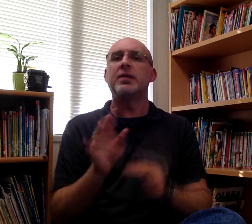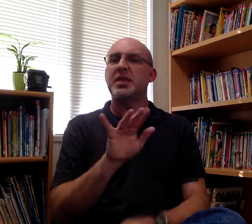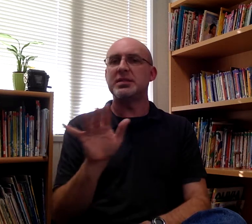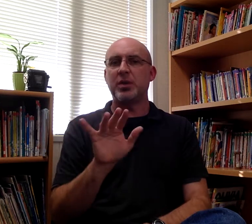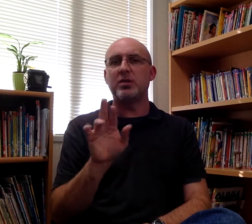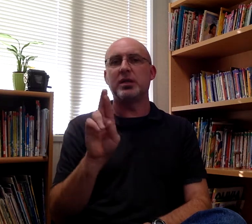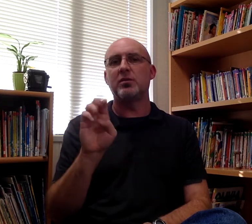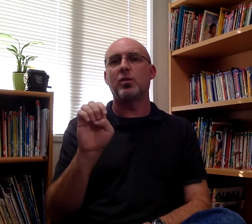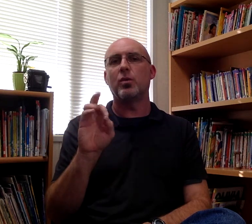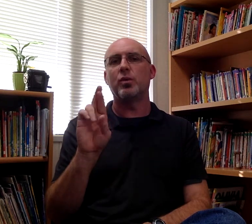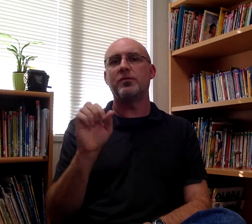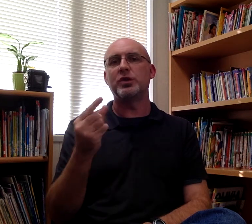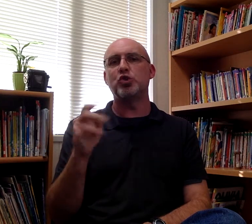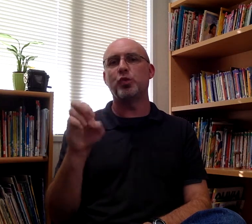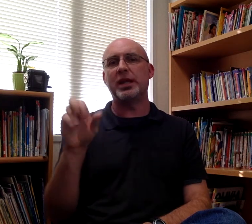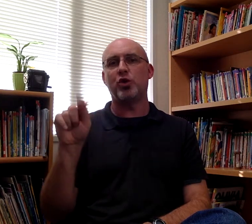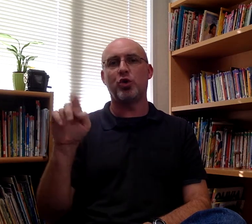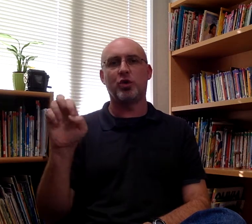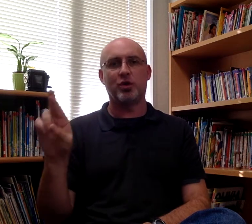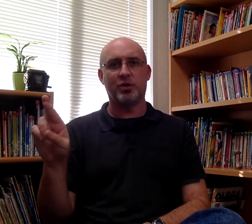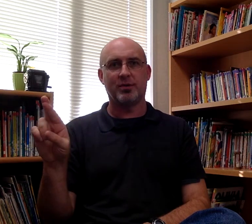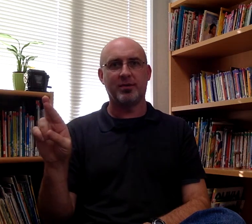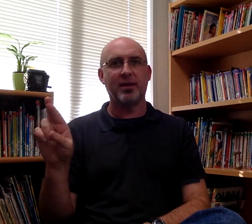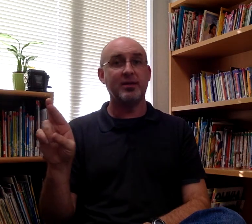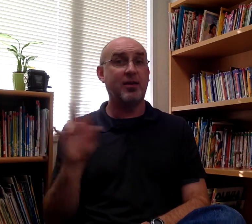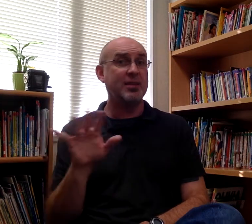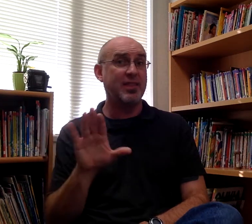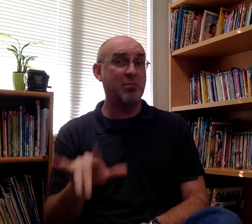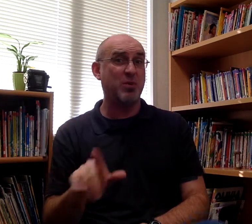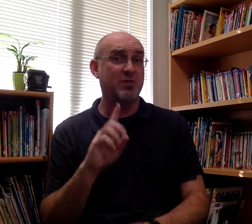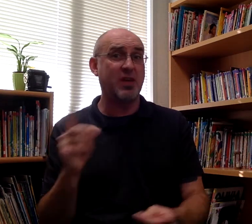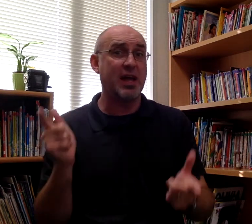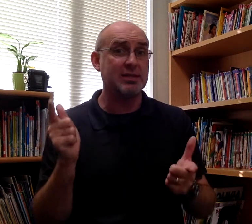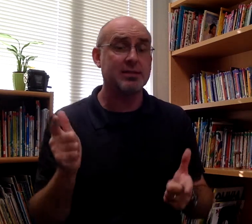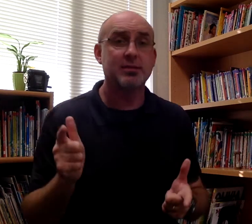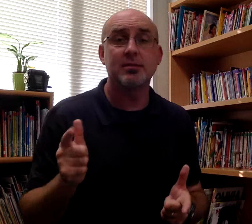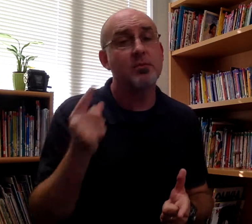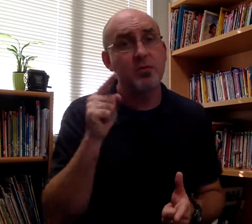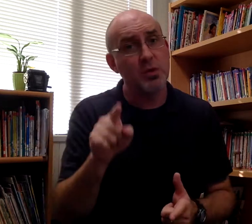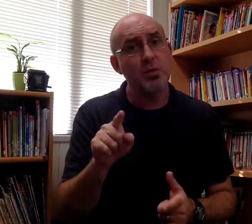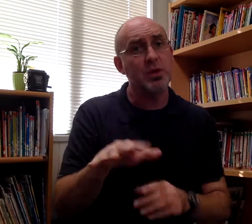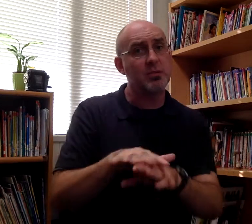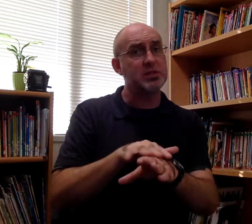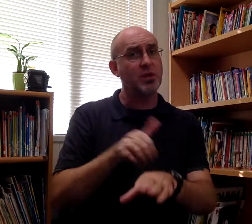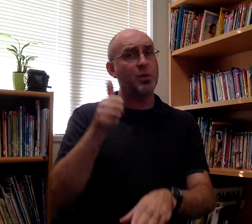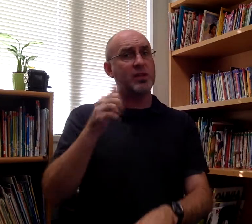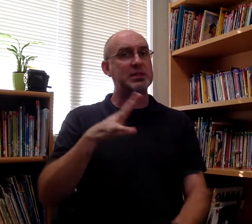They spelled it refrigerator. Okay, now I did that pretty fast. For you, it could be slower. That's